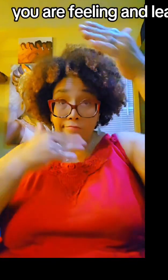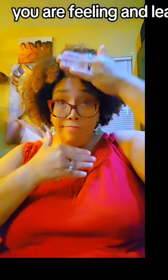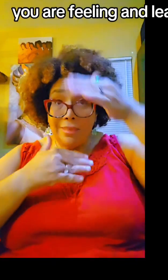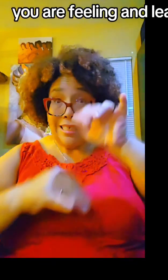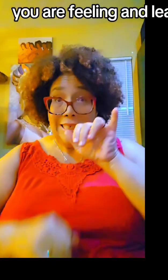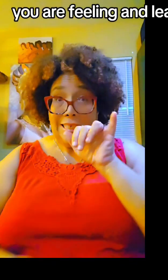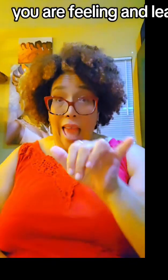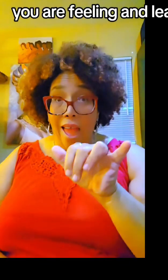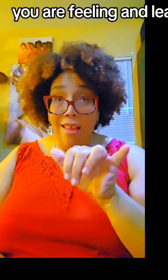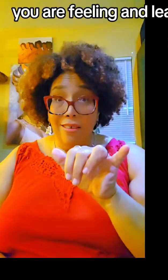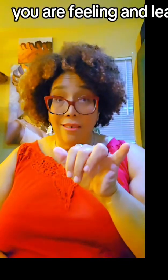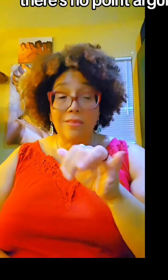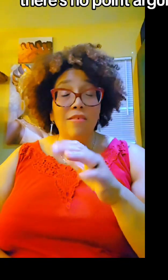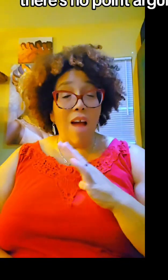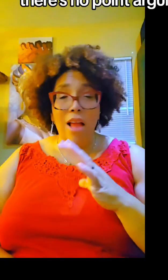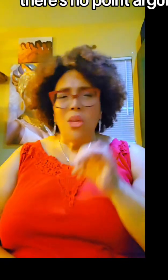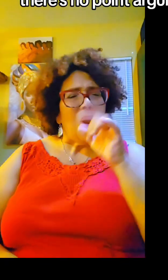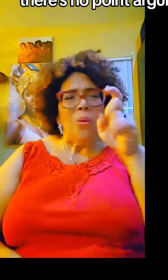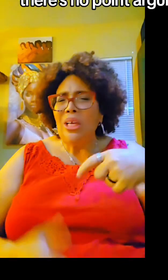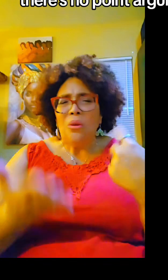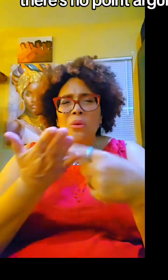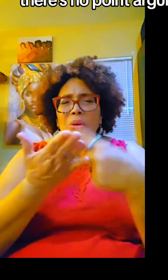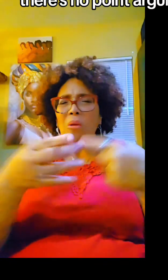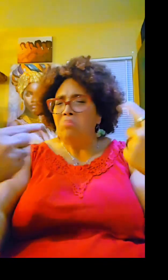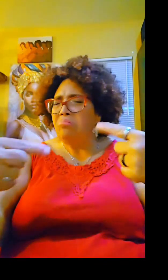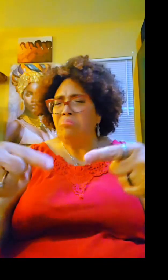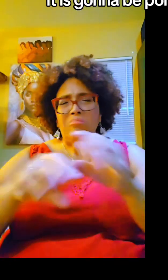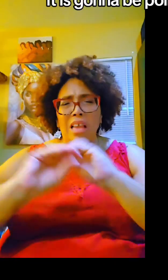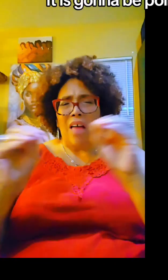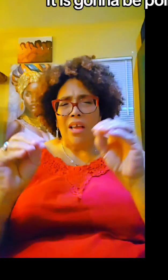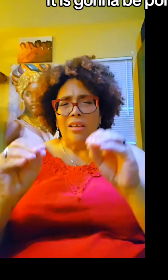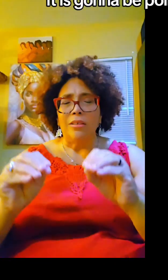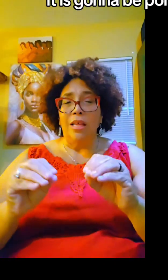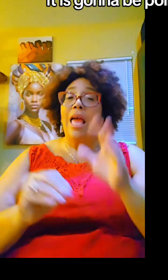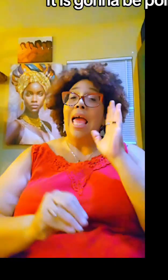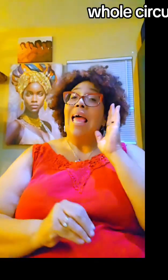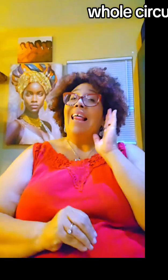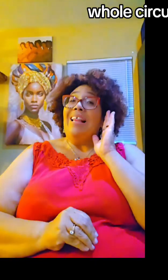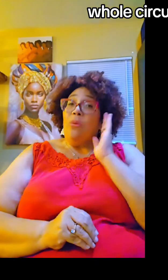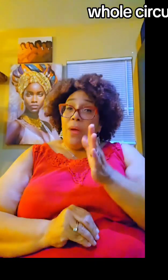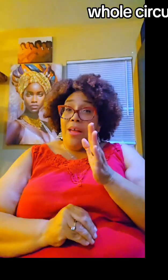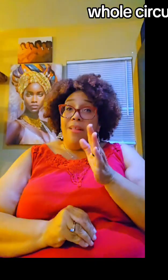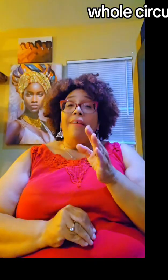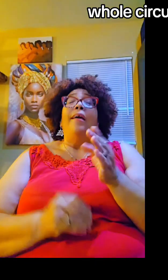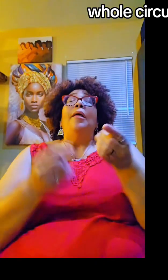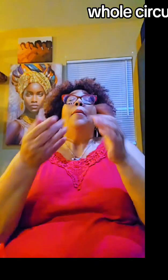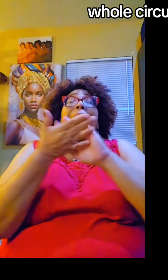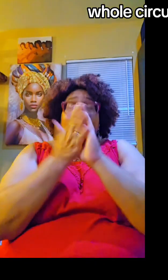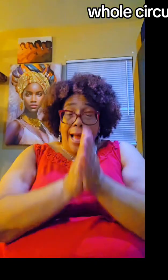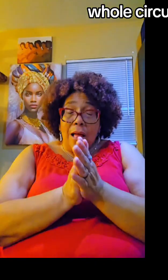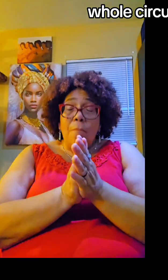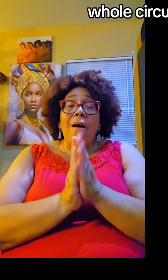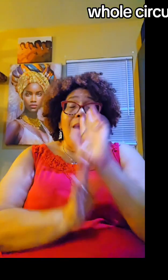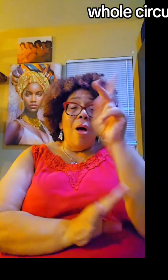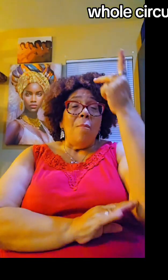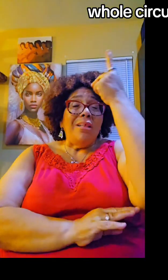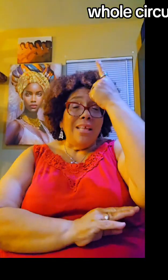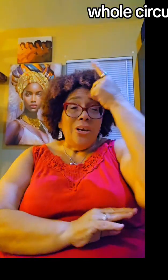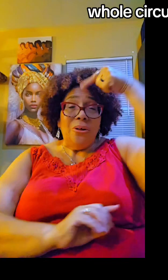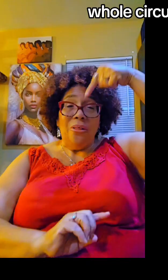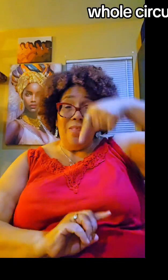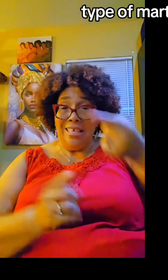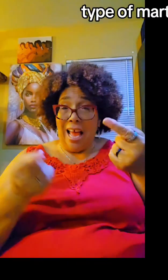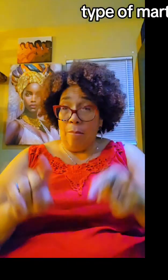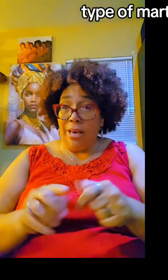feeling and leave it at that. There's no point arguing about it. It is going to be politicized, as I said. The right is about to make a